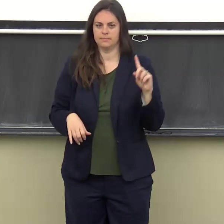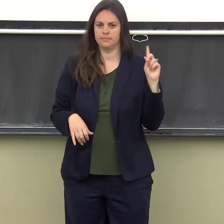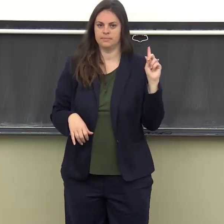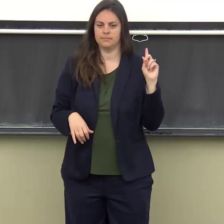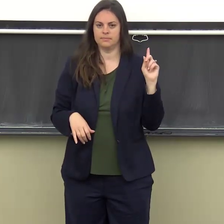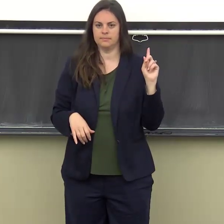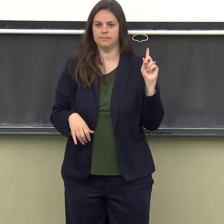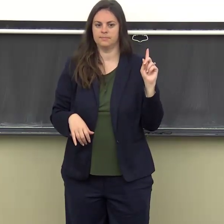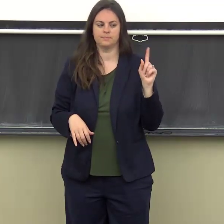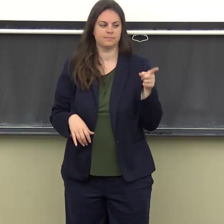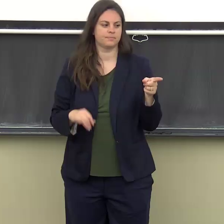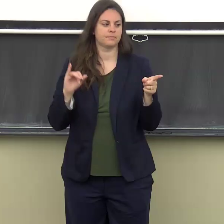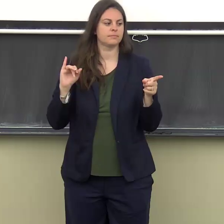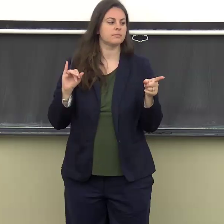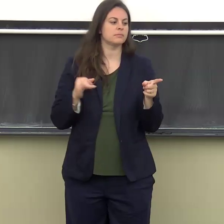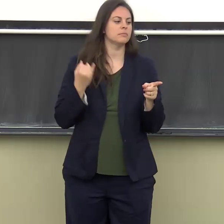AI